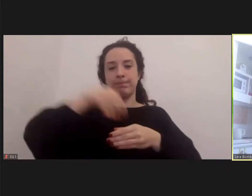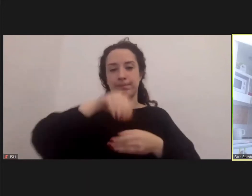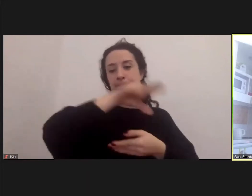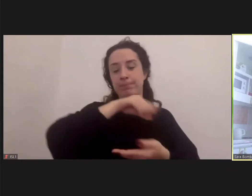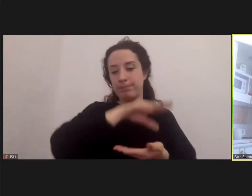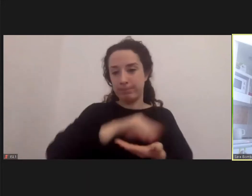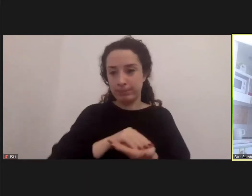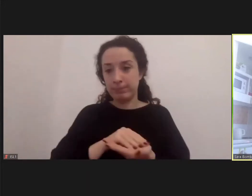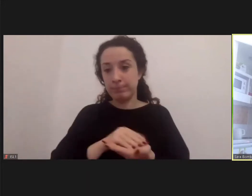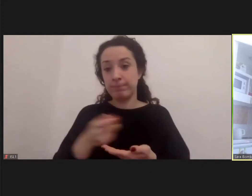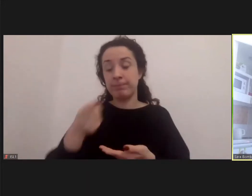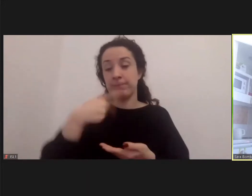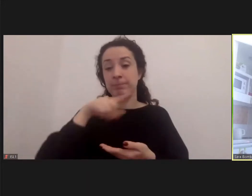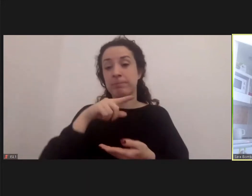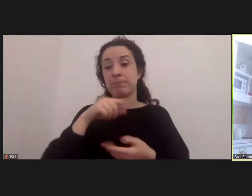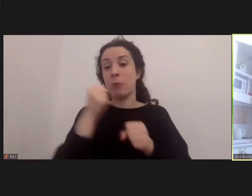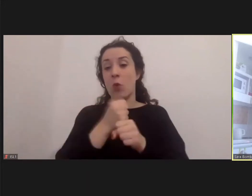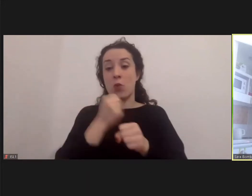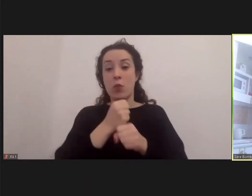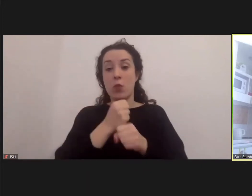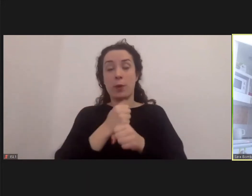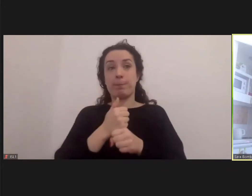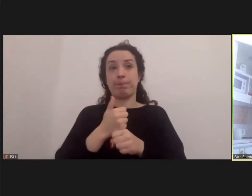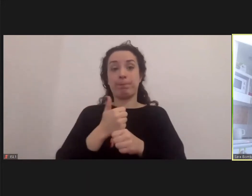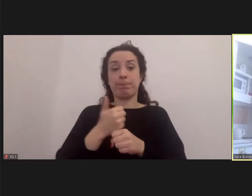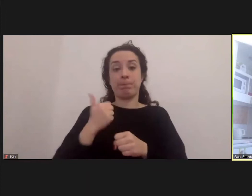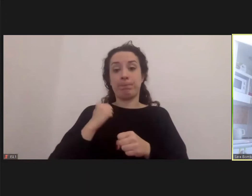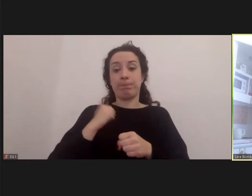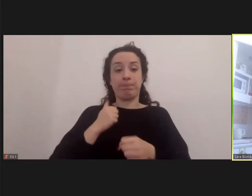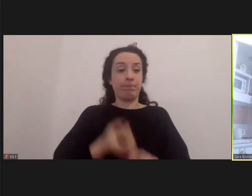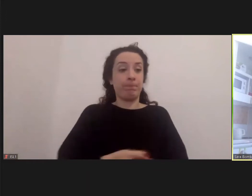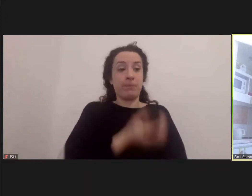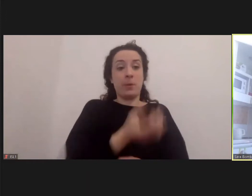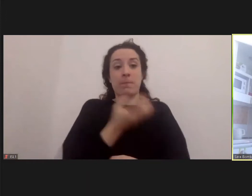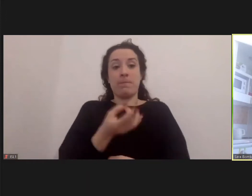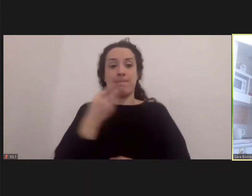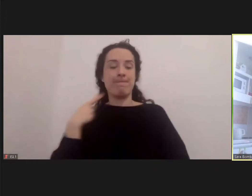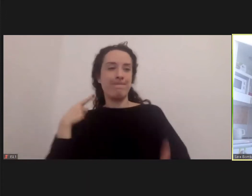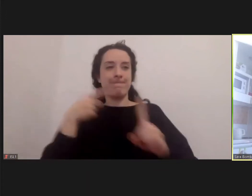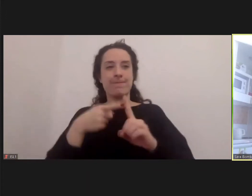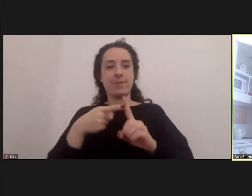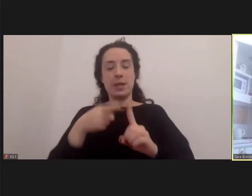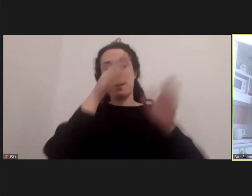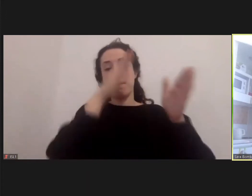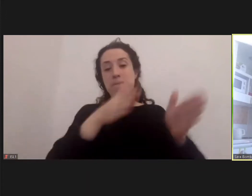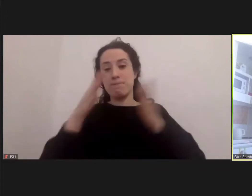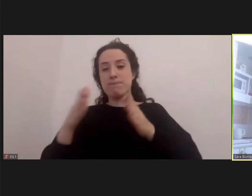on providing work opportunities for disadvantaged people, including people with